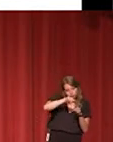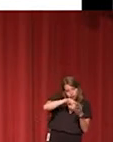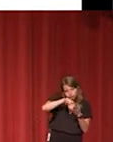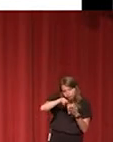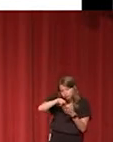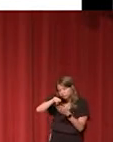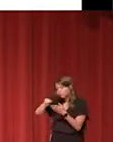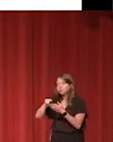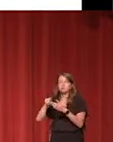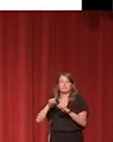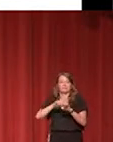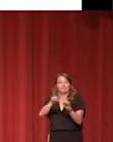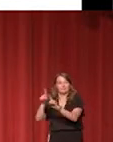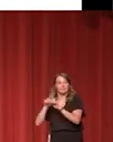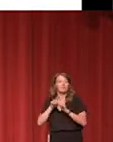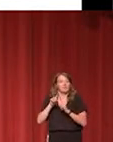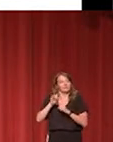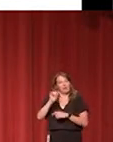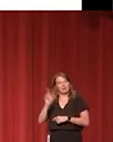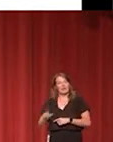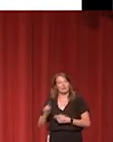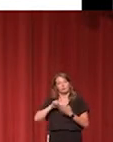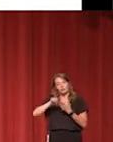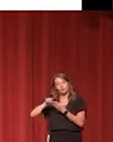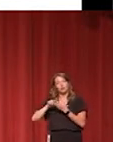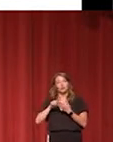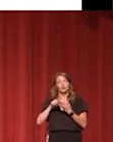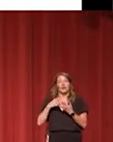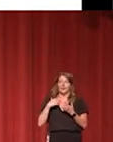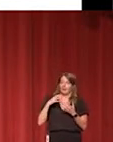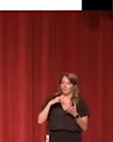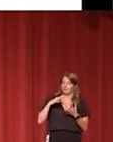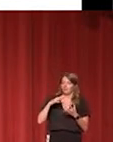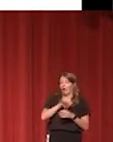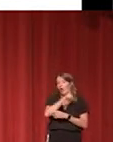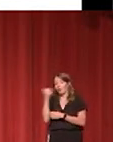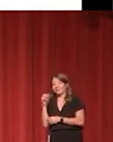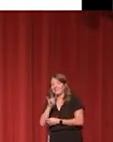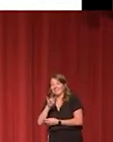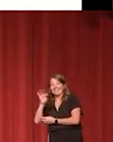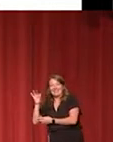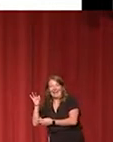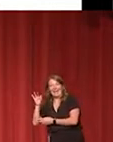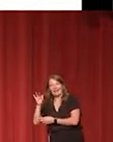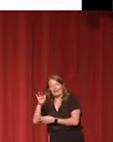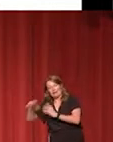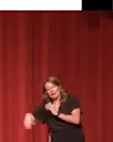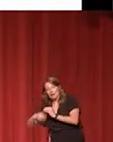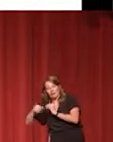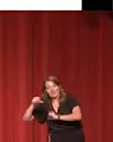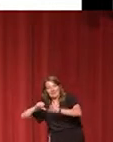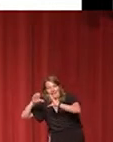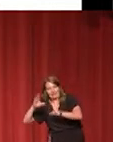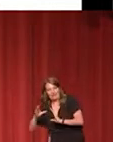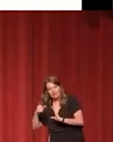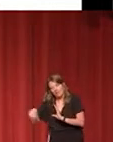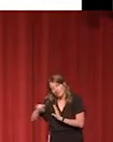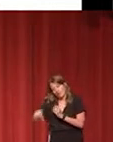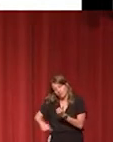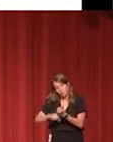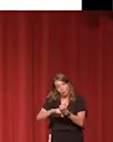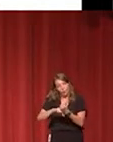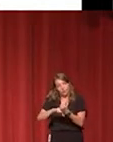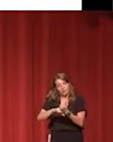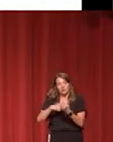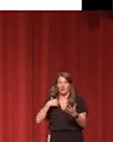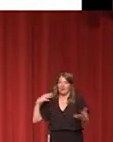neuroscience and Alzheimer's research. And there are additional 79 affiliate scientists with the ADRC. And we have about